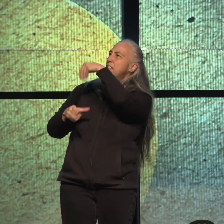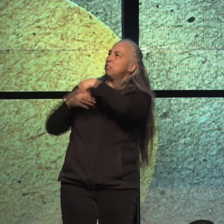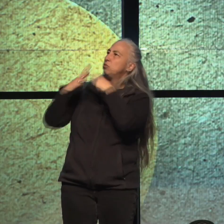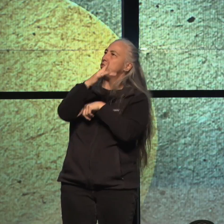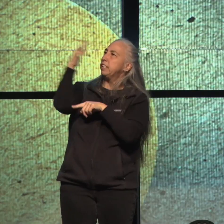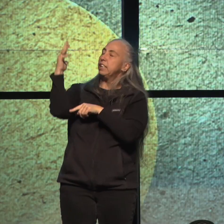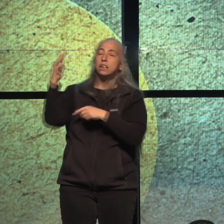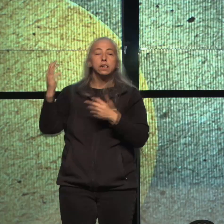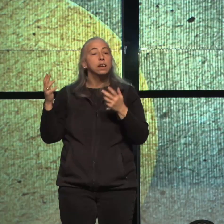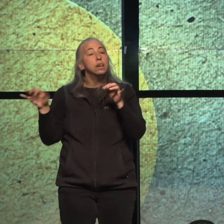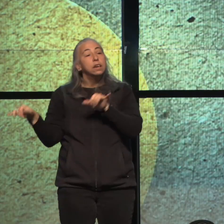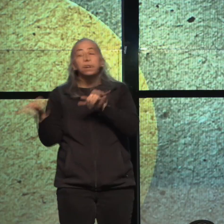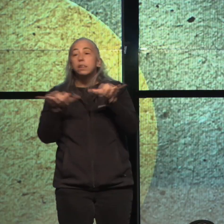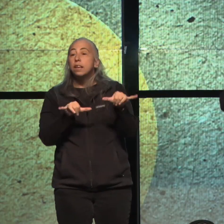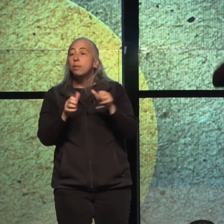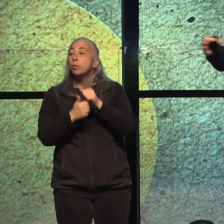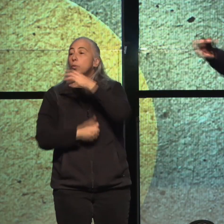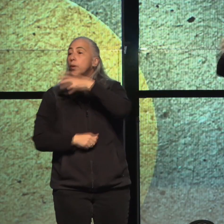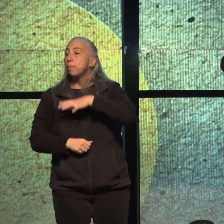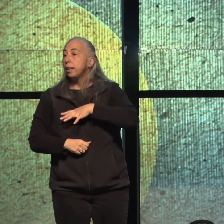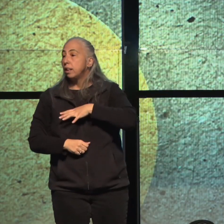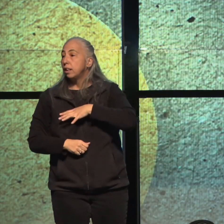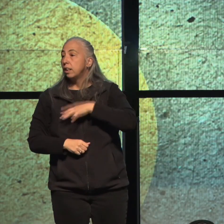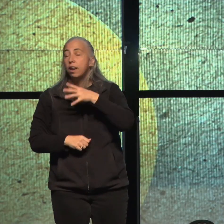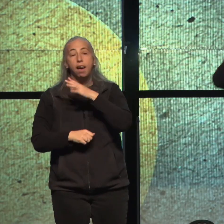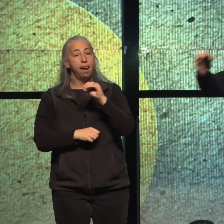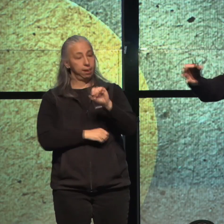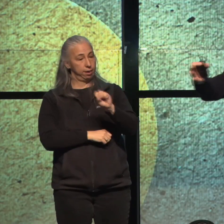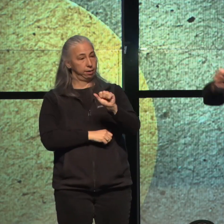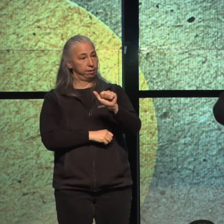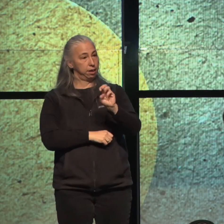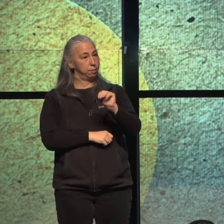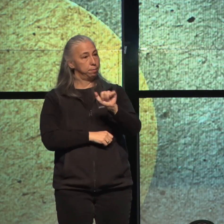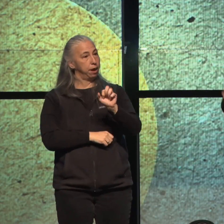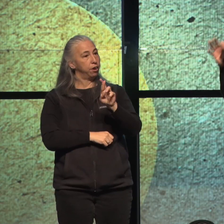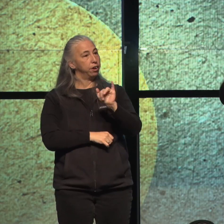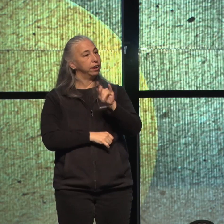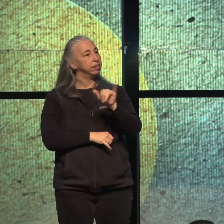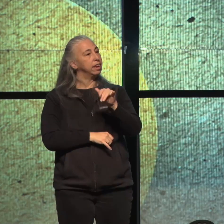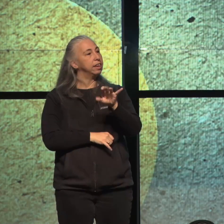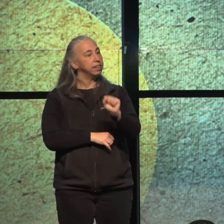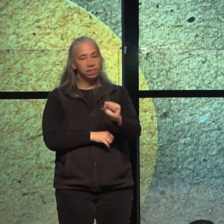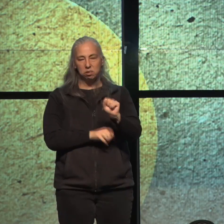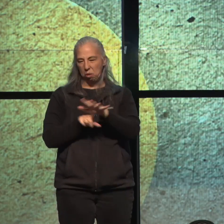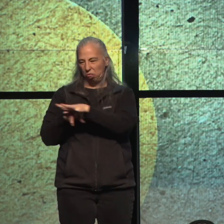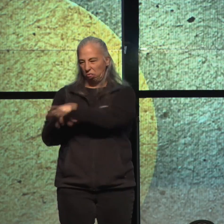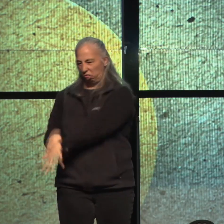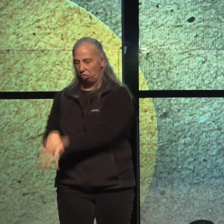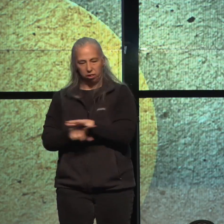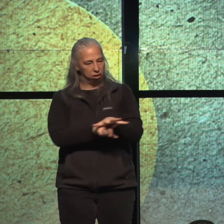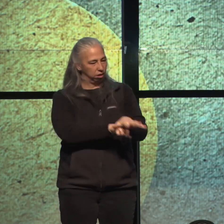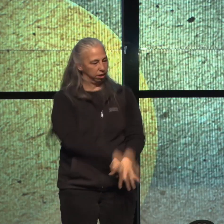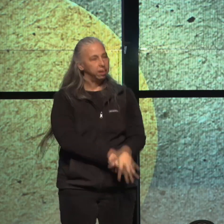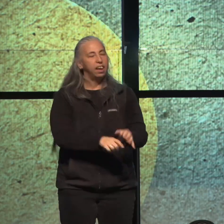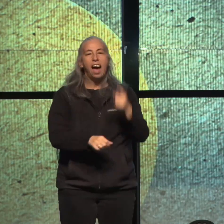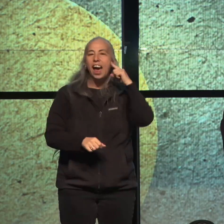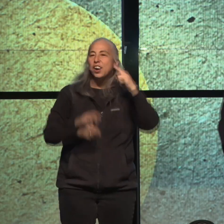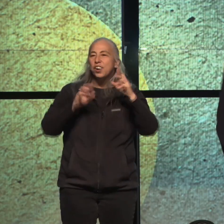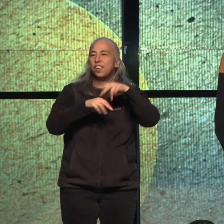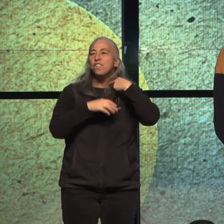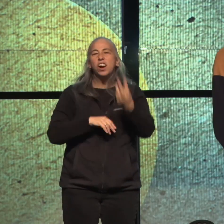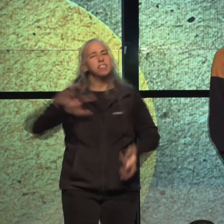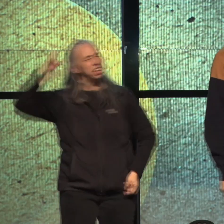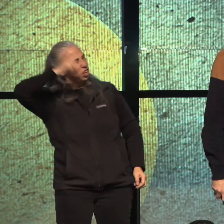Women and Samaritans were marginalized. Someone was like, yes. Come on now.